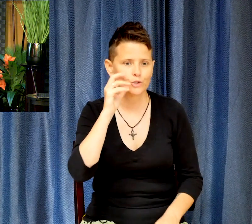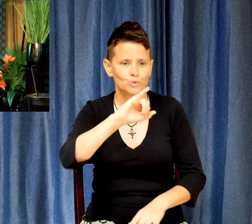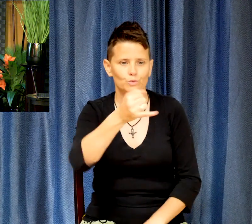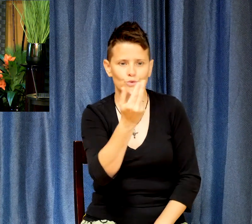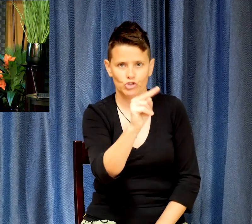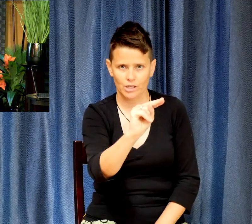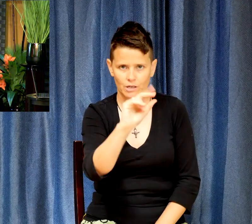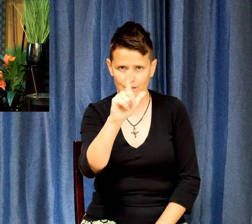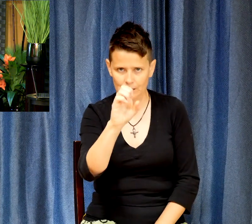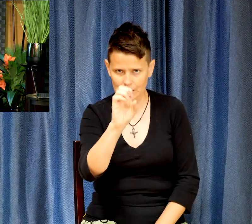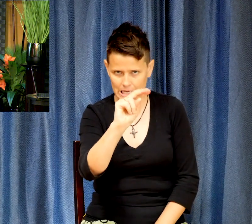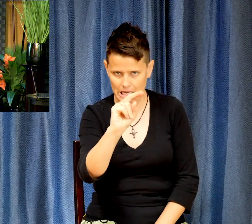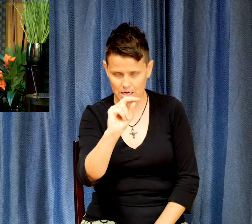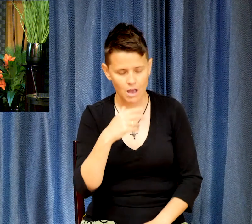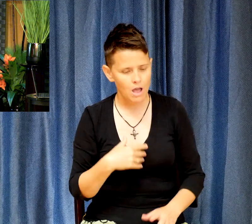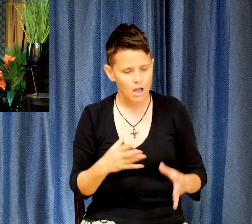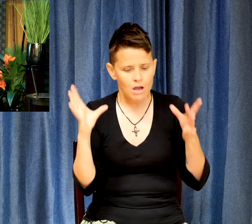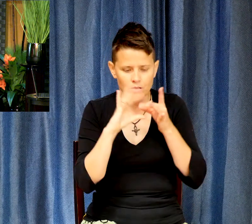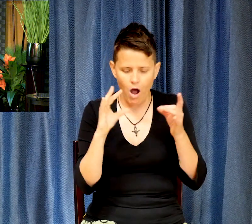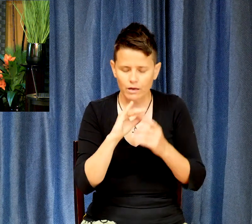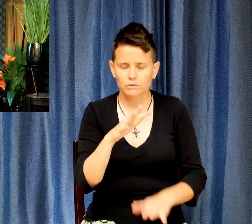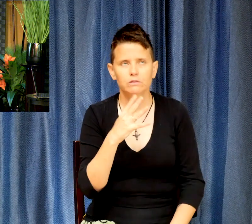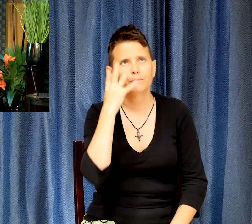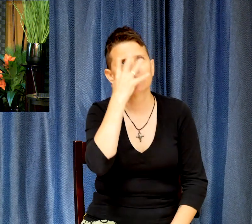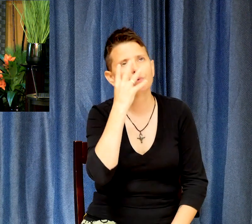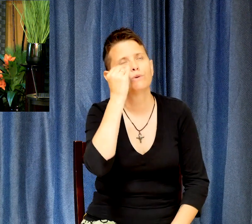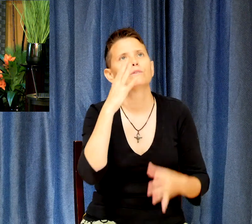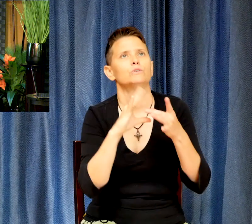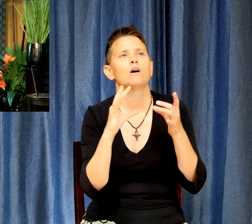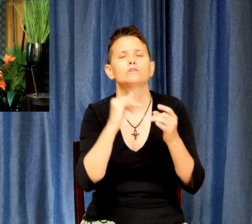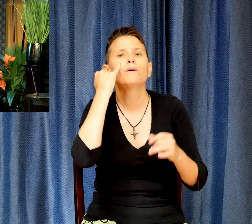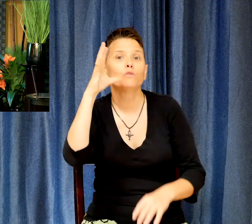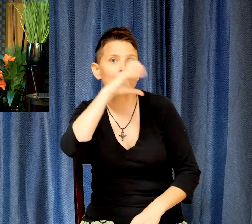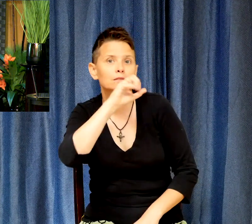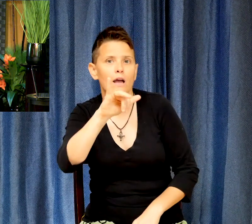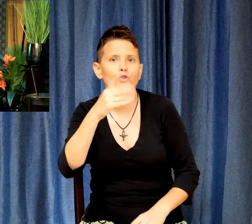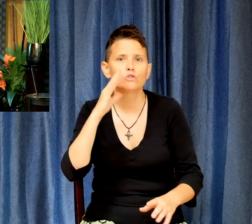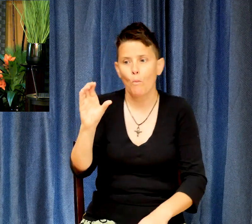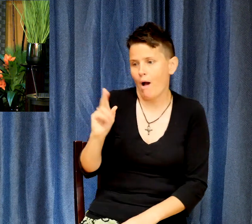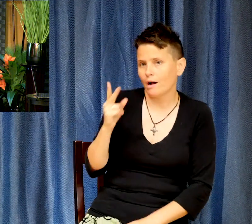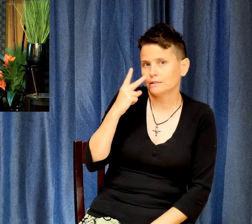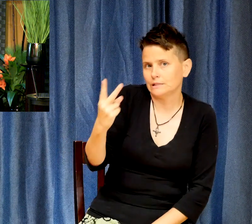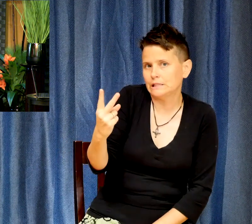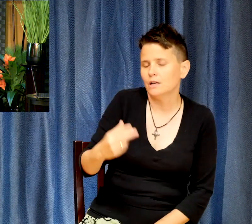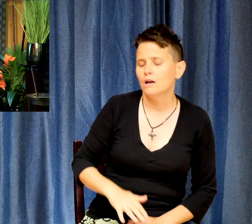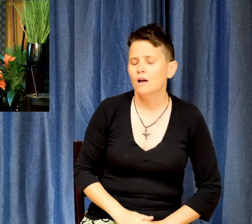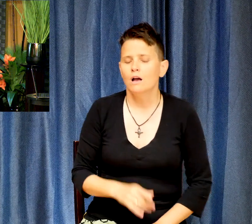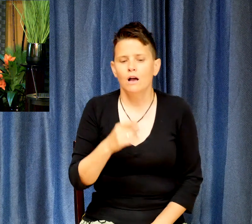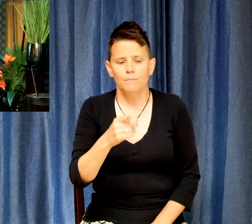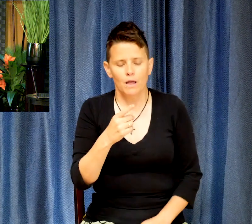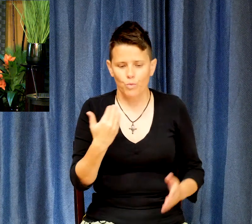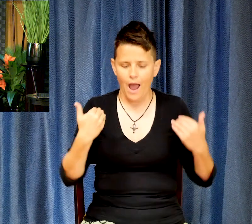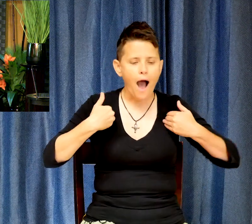at 8 on Facebook, go back and listen, because she talked about the reasons why we have these lessons that we